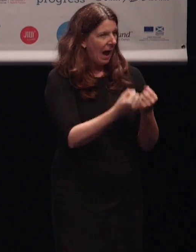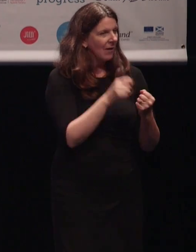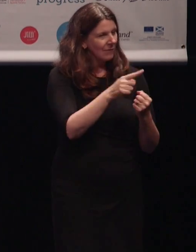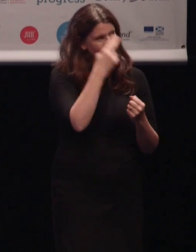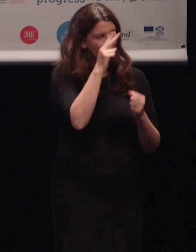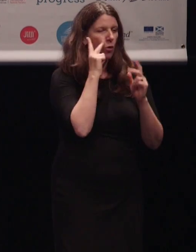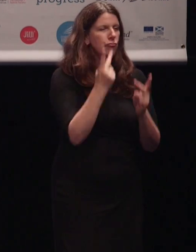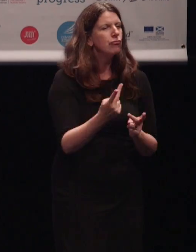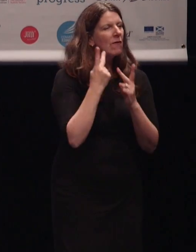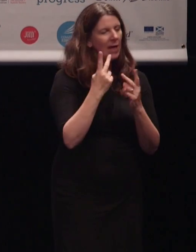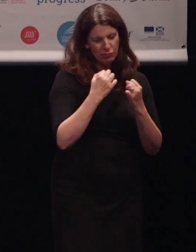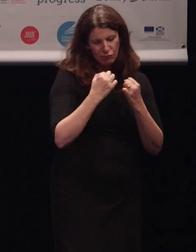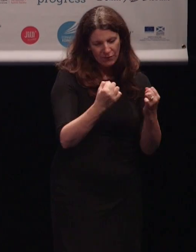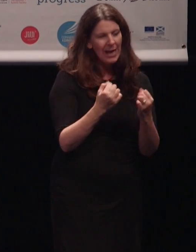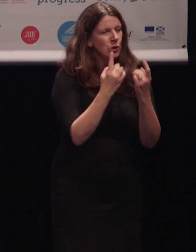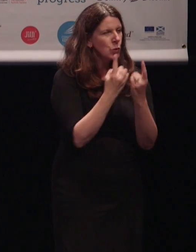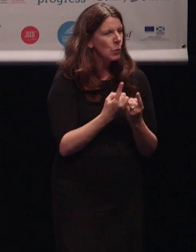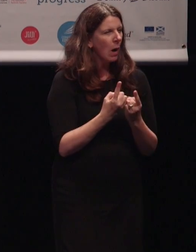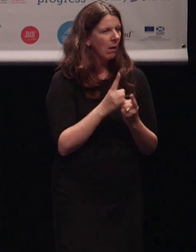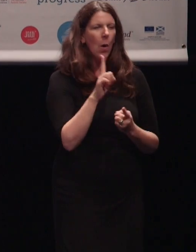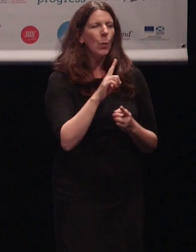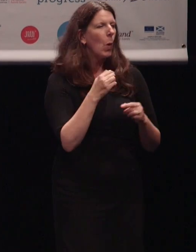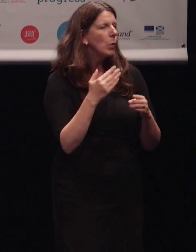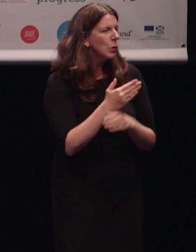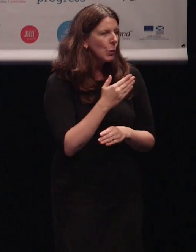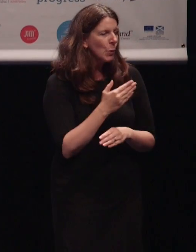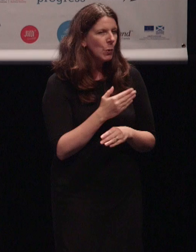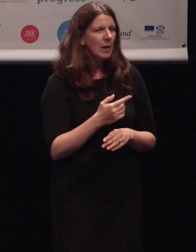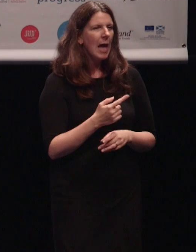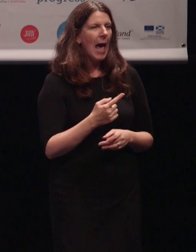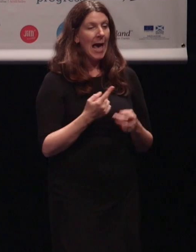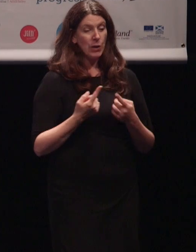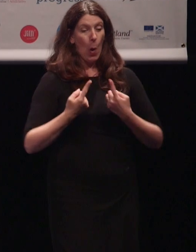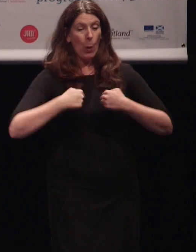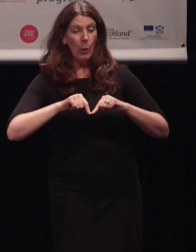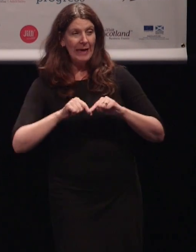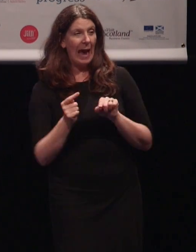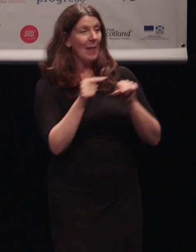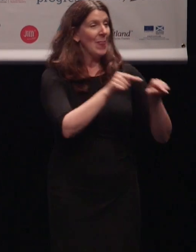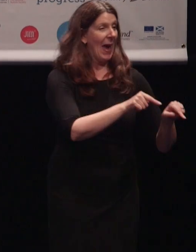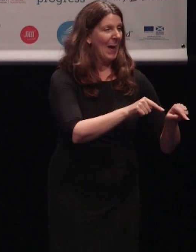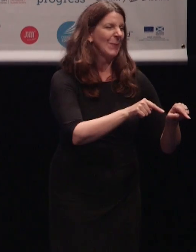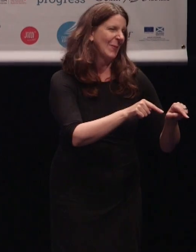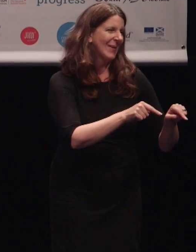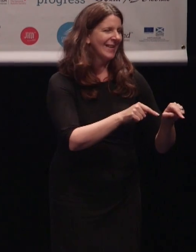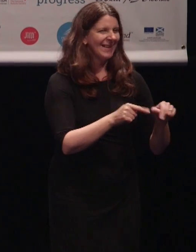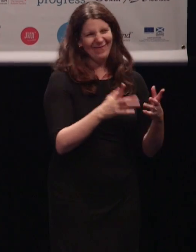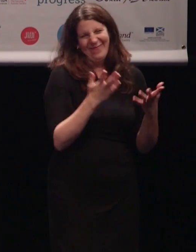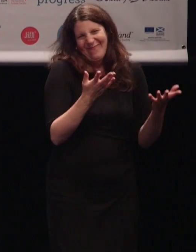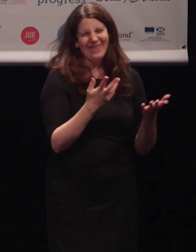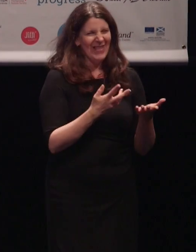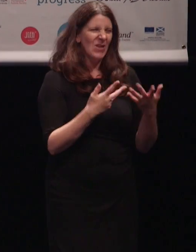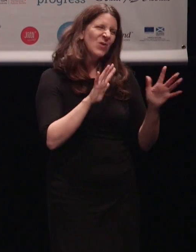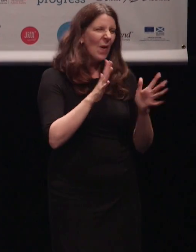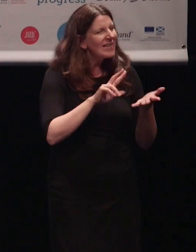tool. What do we do? How do we view? Is there a we and them, right? Of course, there is an actual we and them. If